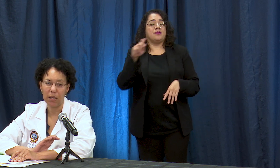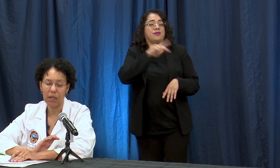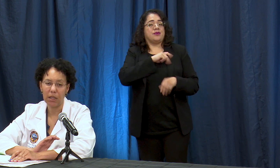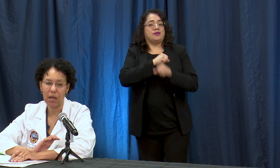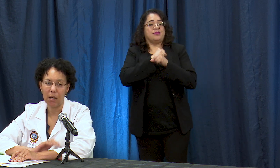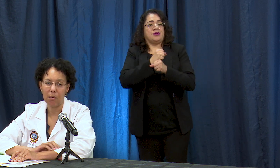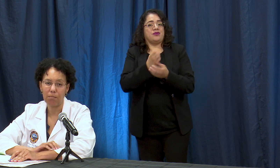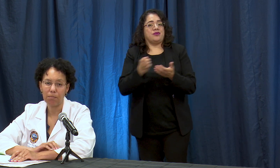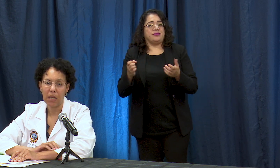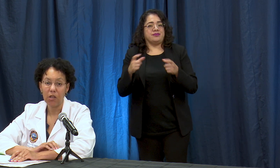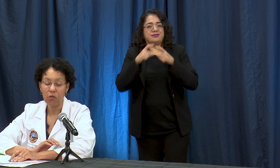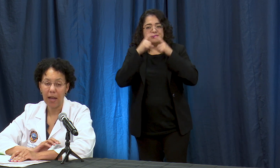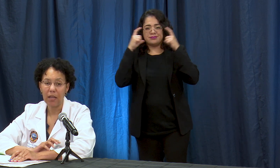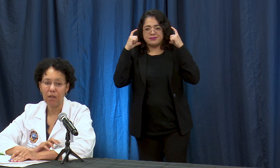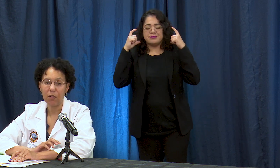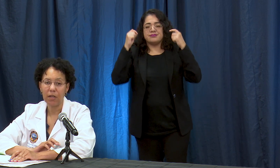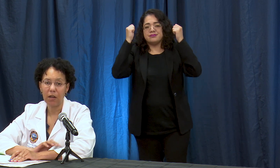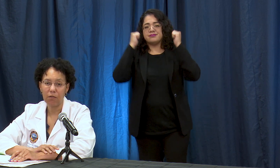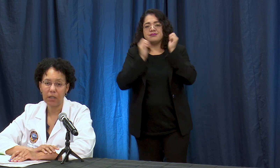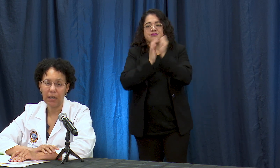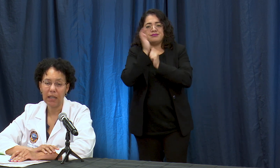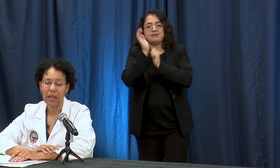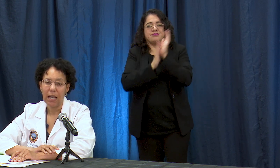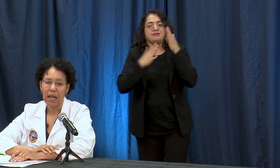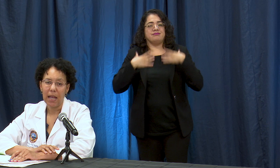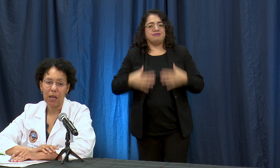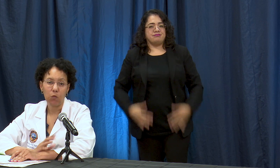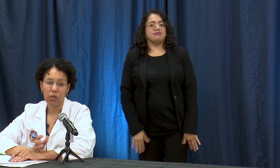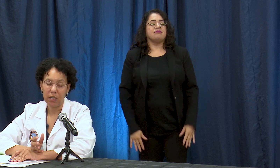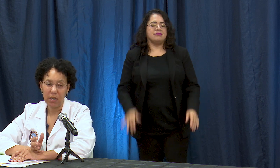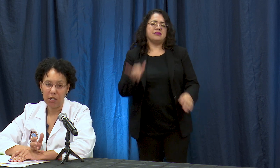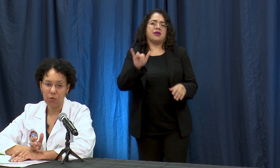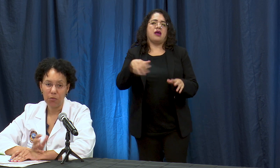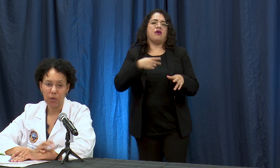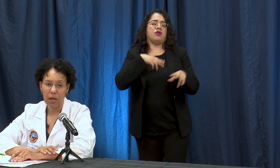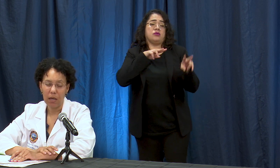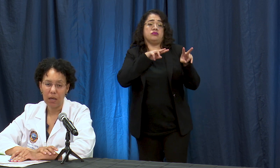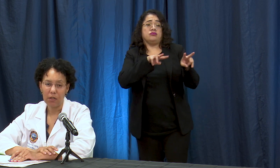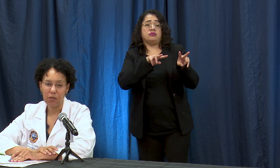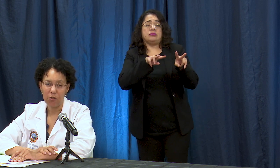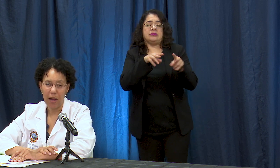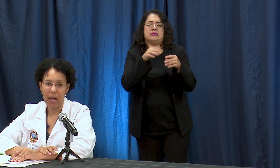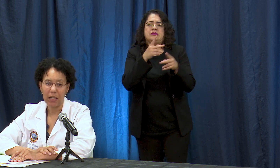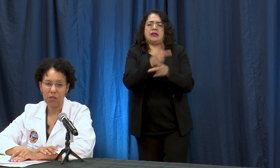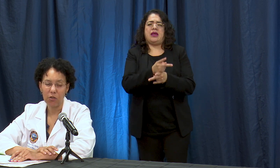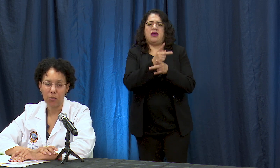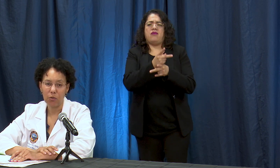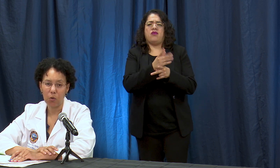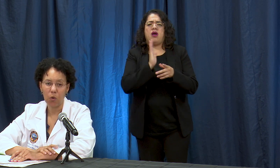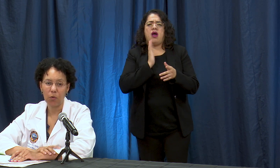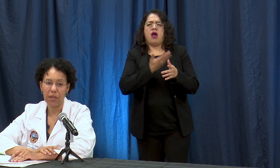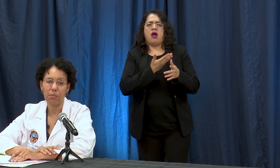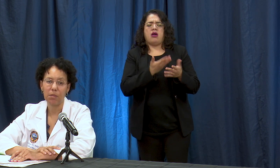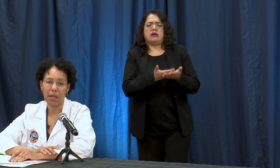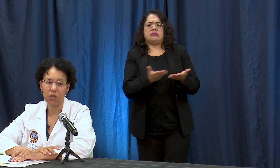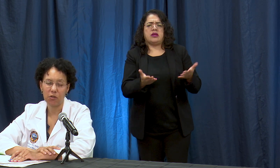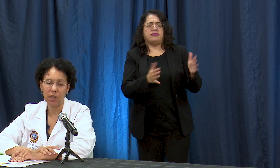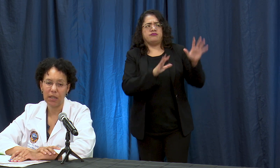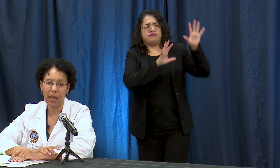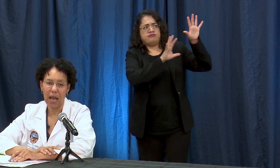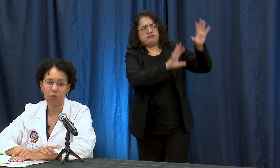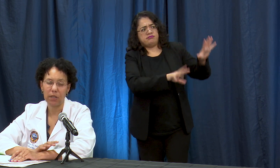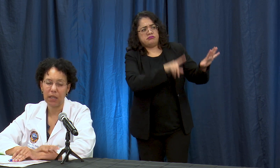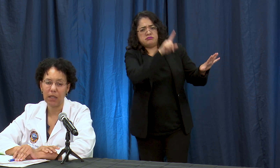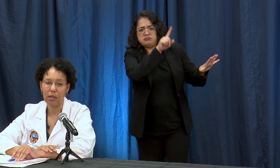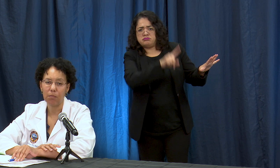we've been tracking very carefully, and we'll continue to track and to work with them to make sure